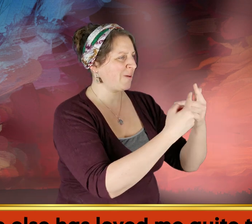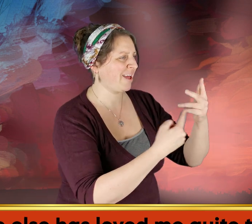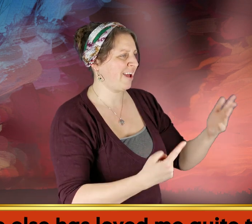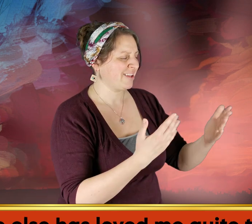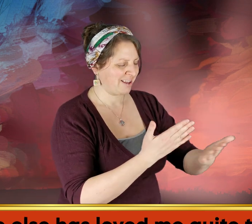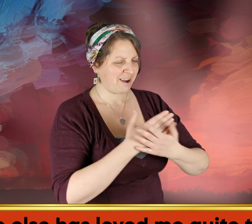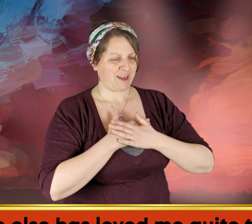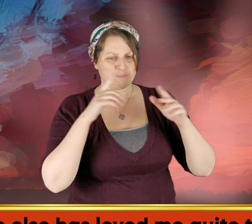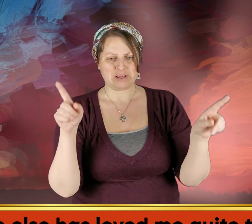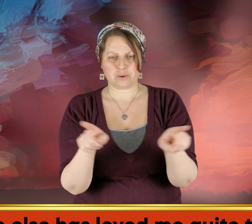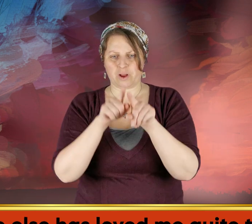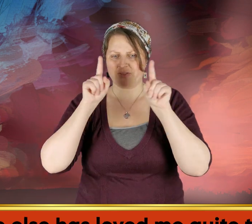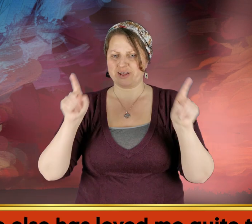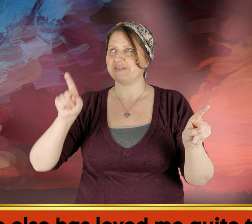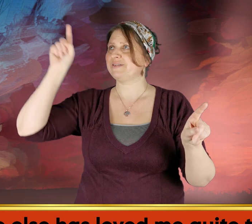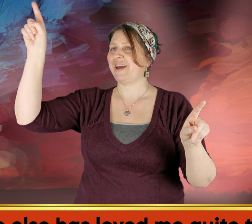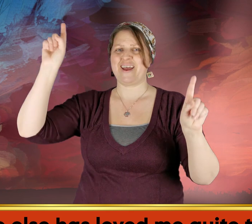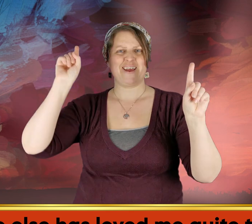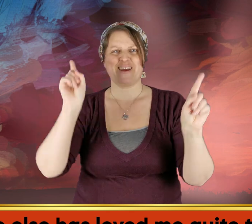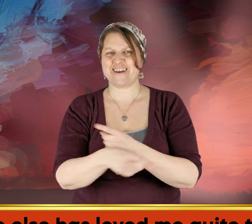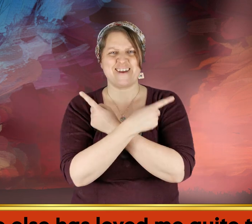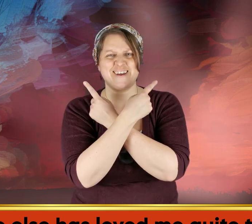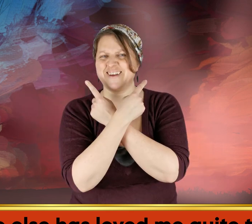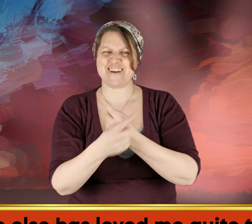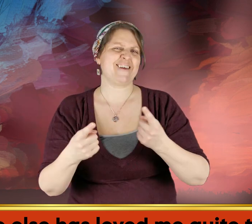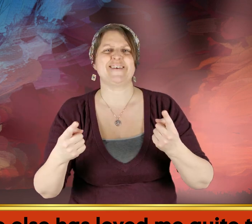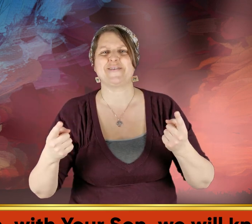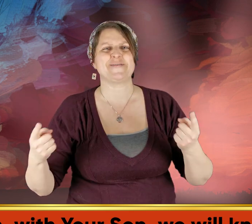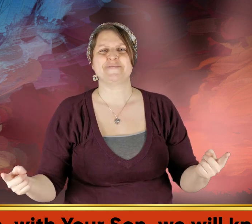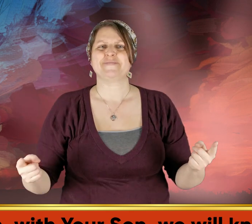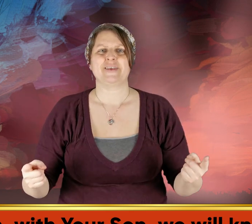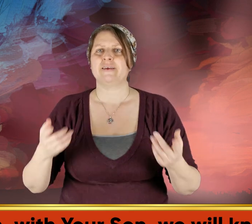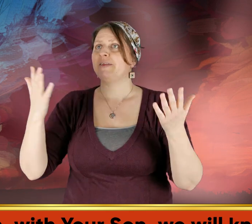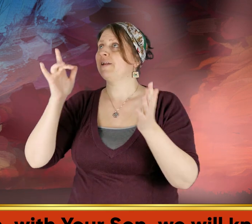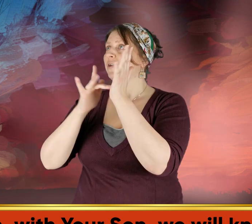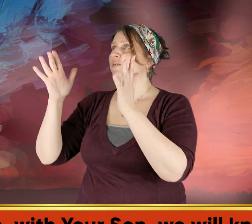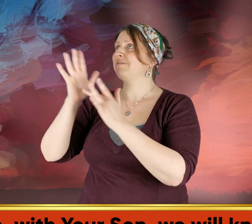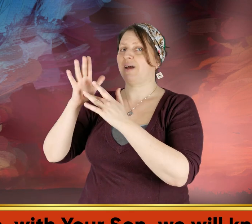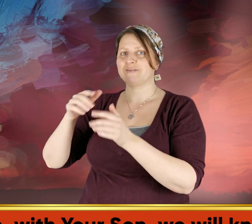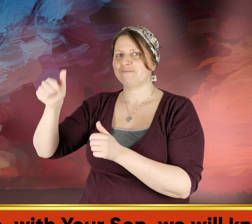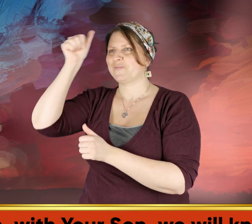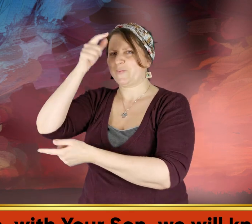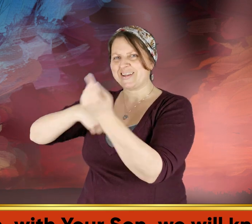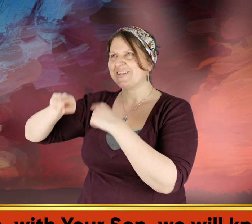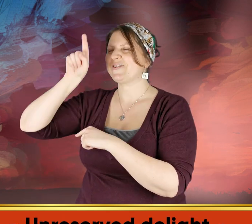else has loved me quite the same Then with your son we will the